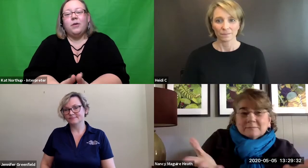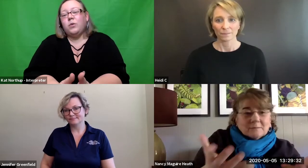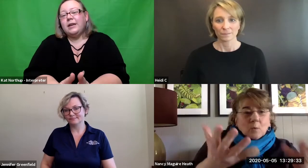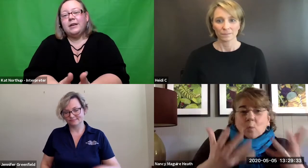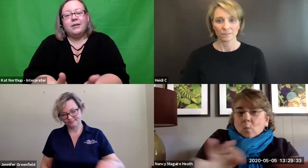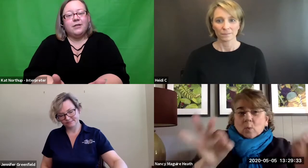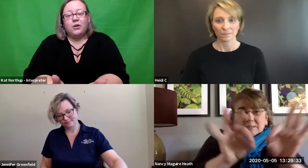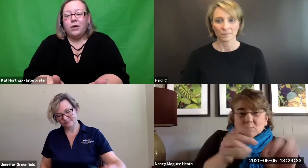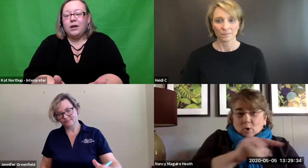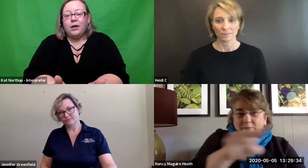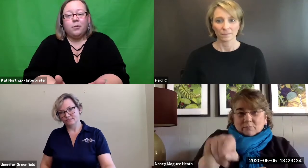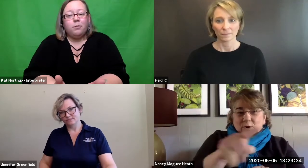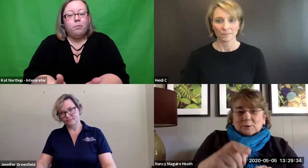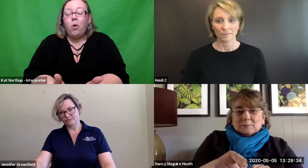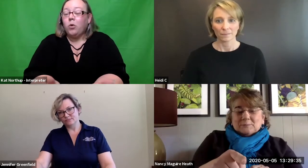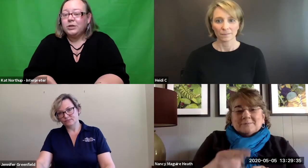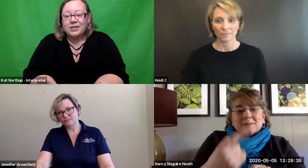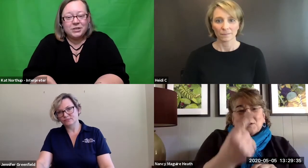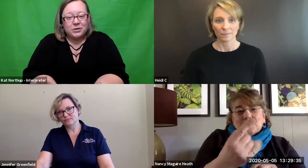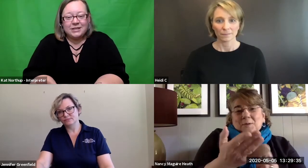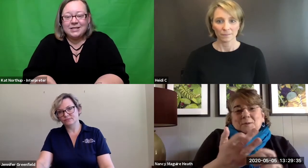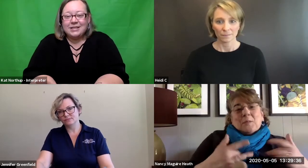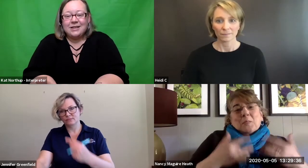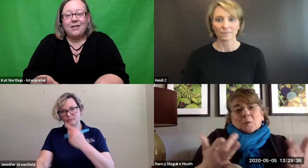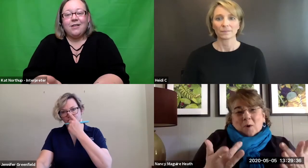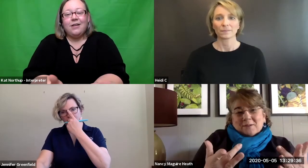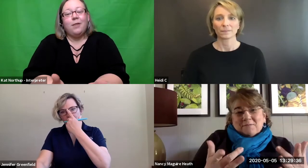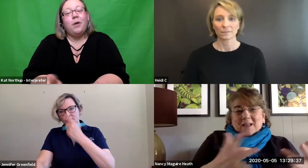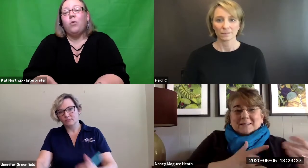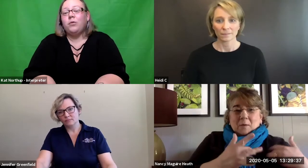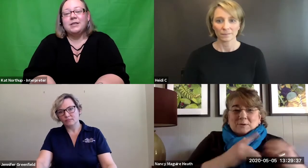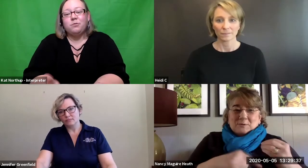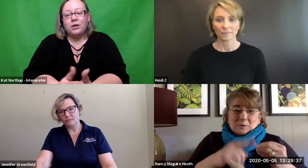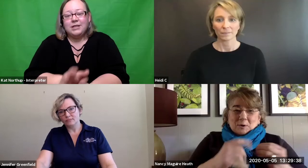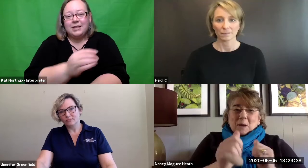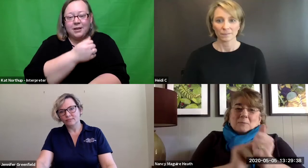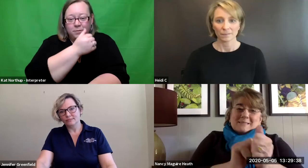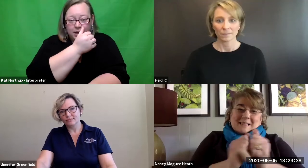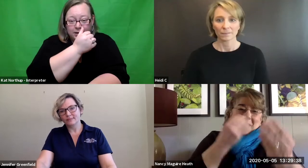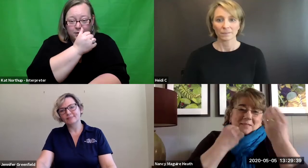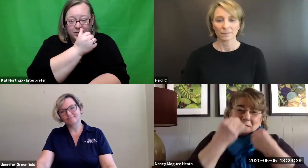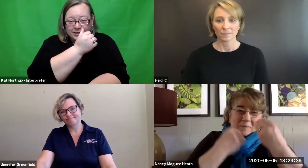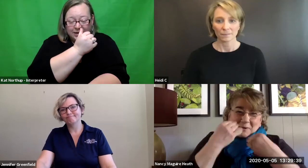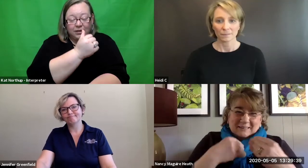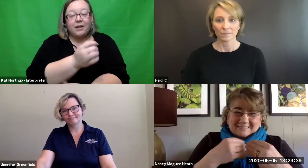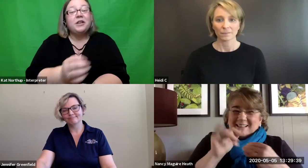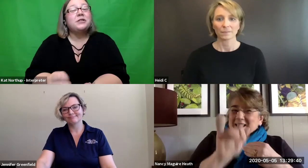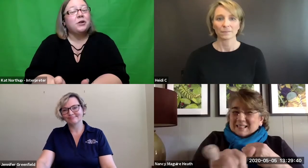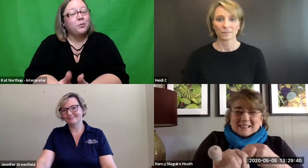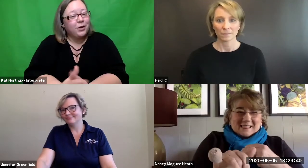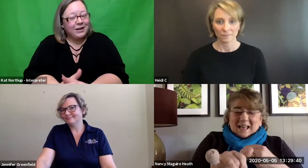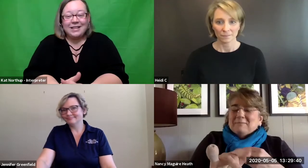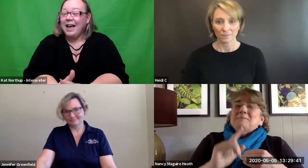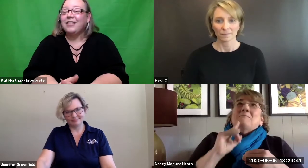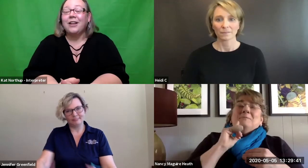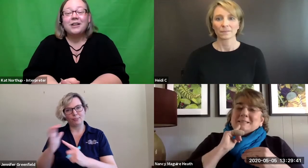So we, you know, kind of polled the students about what was important to them. And there was a lot of